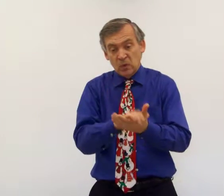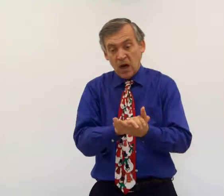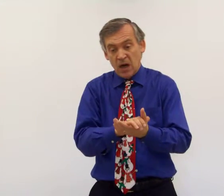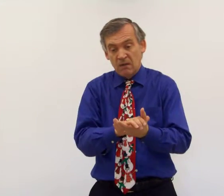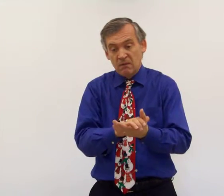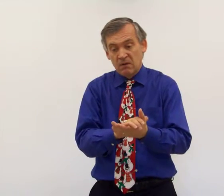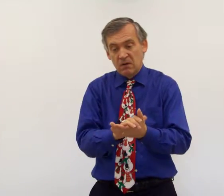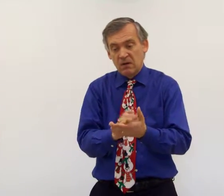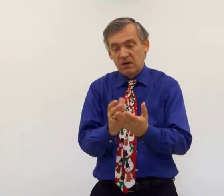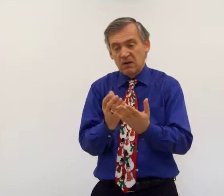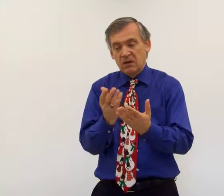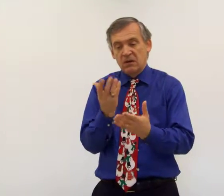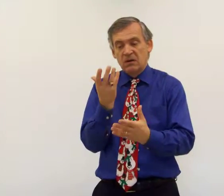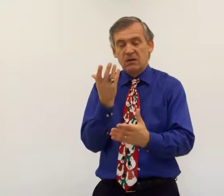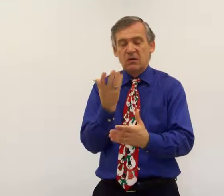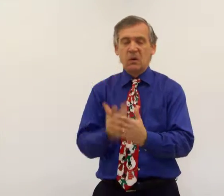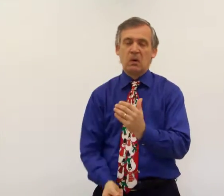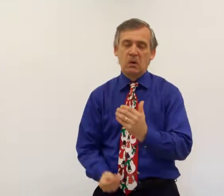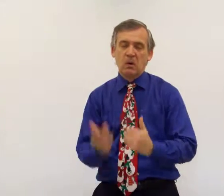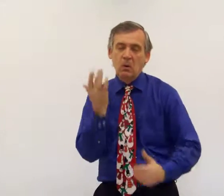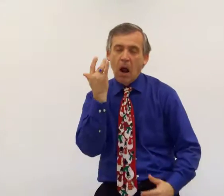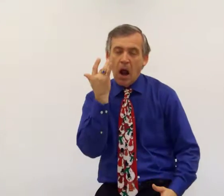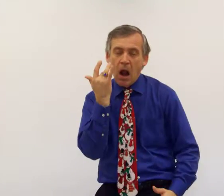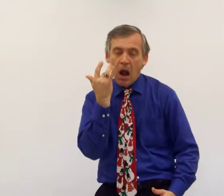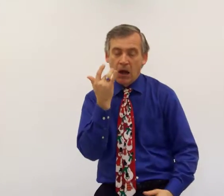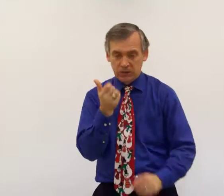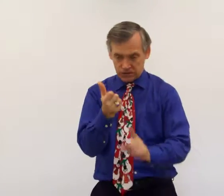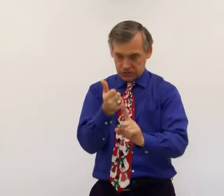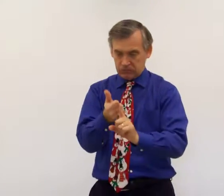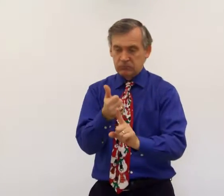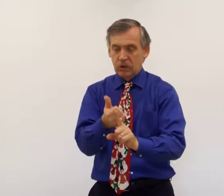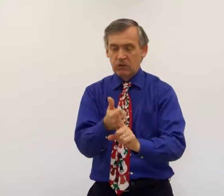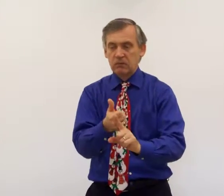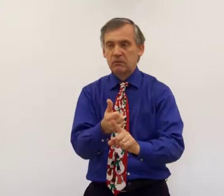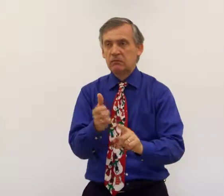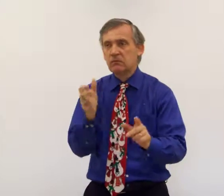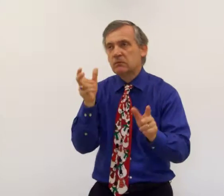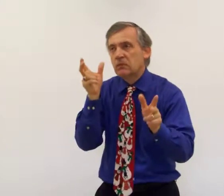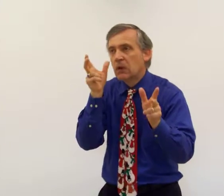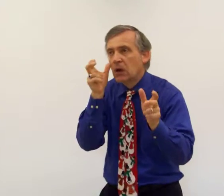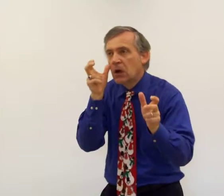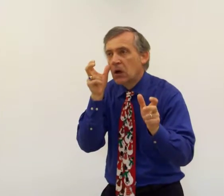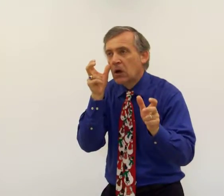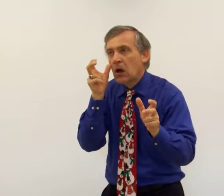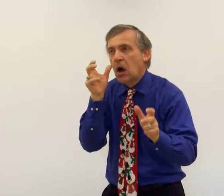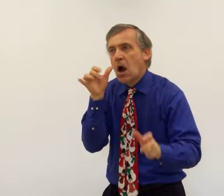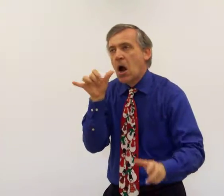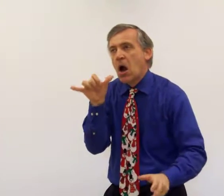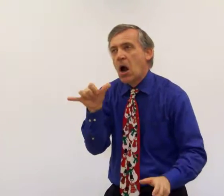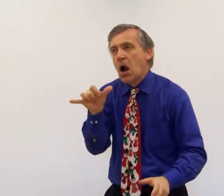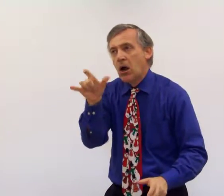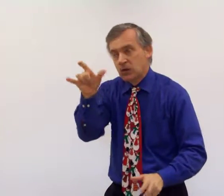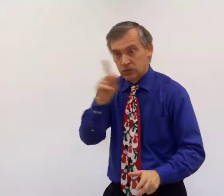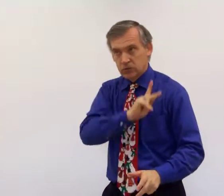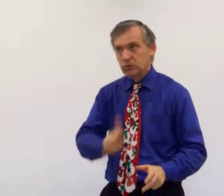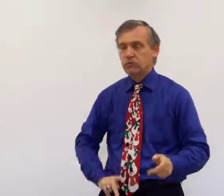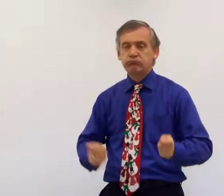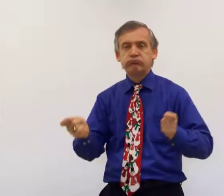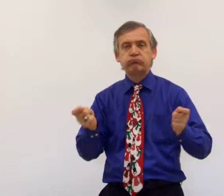believe. every step he